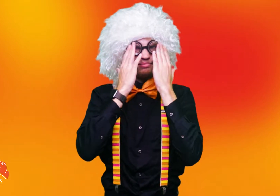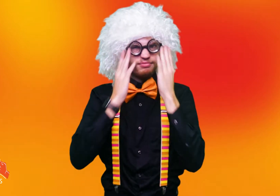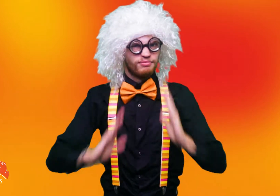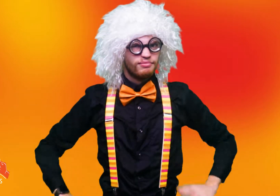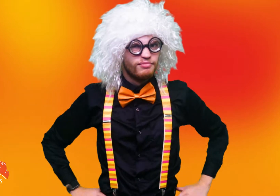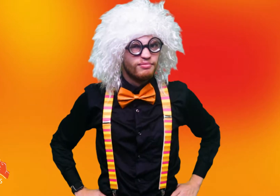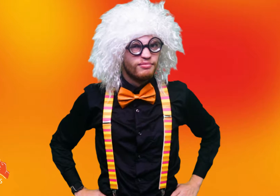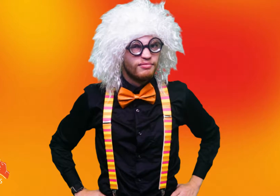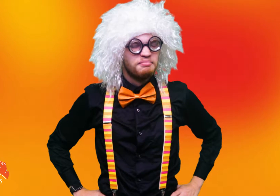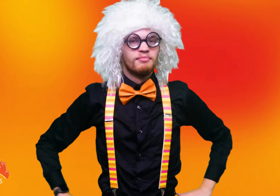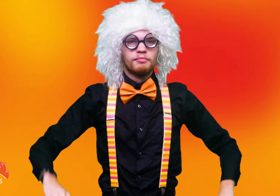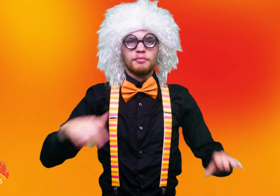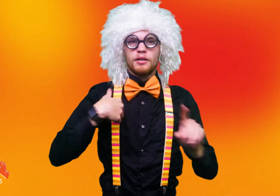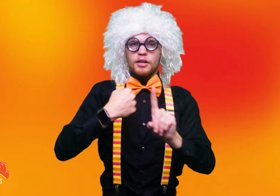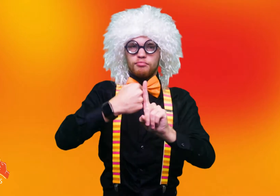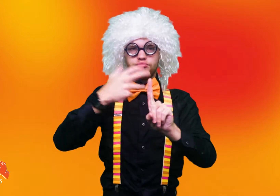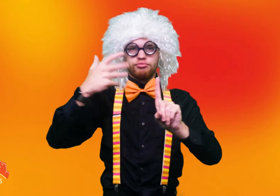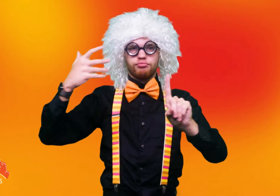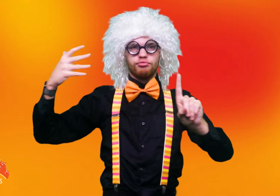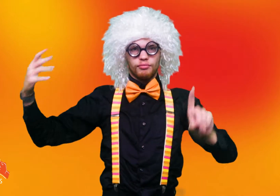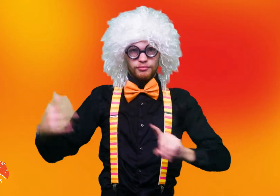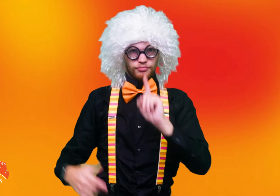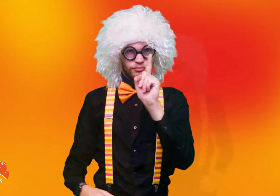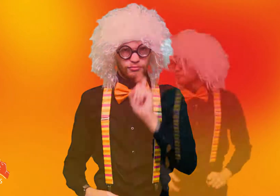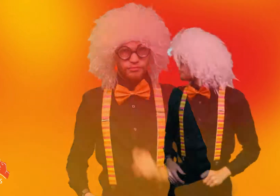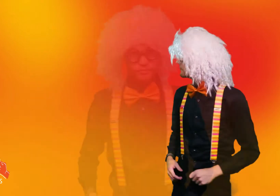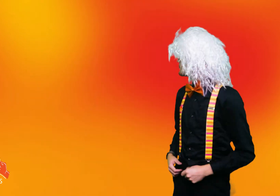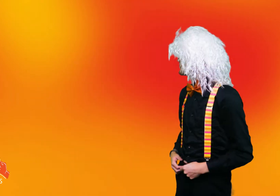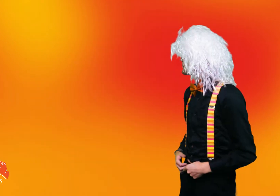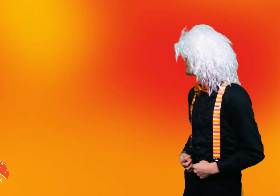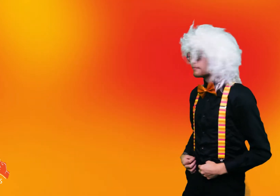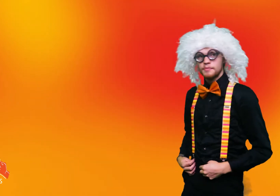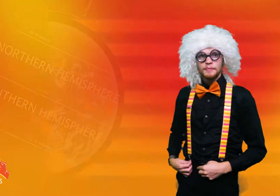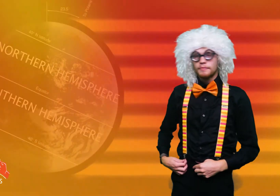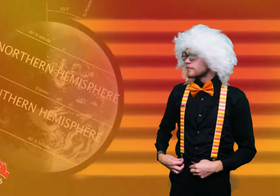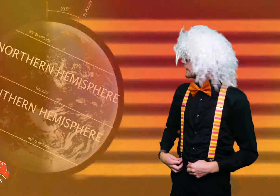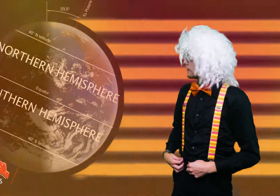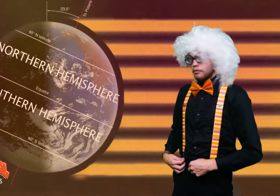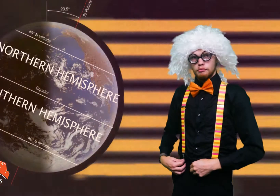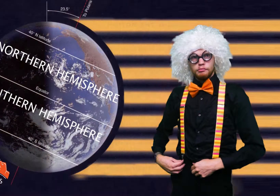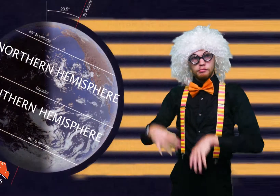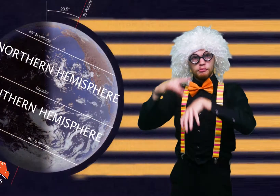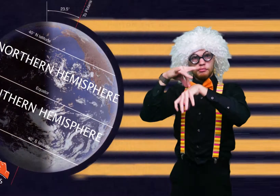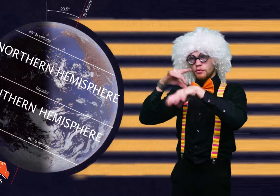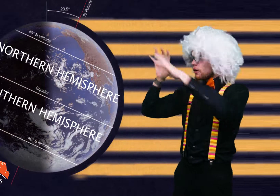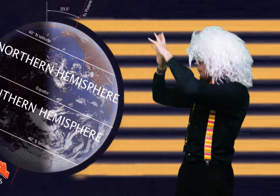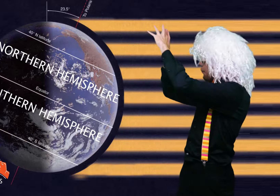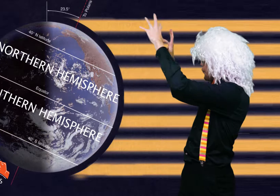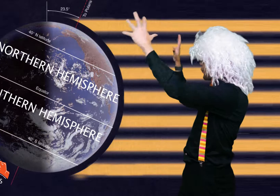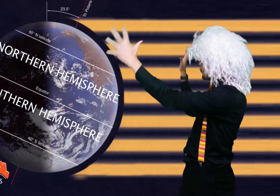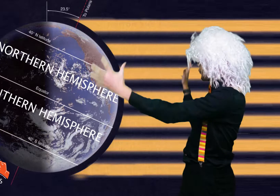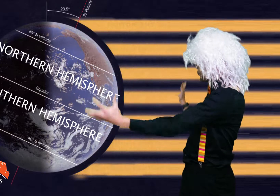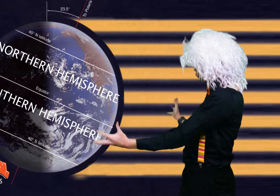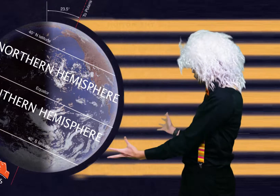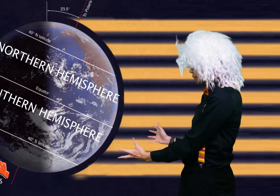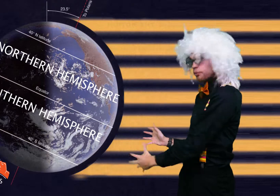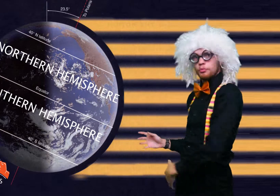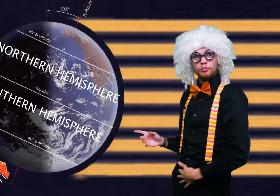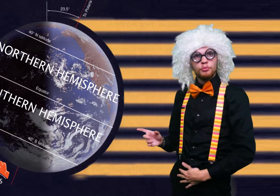that work? I'm going to explain. You see, the Earth and these